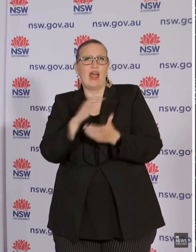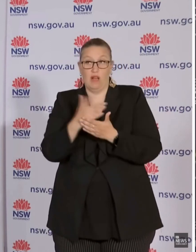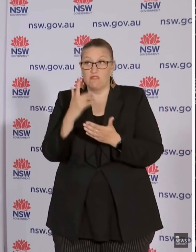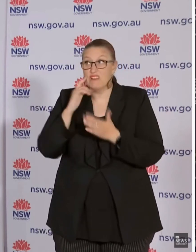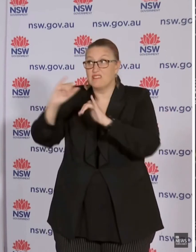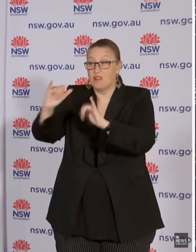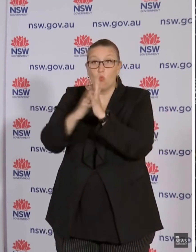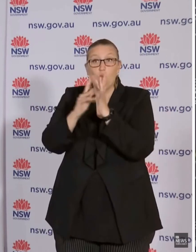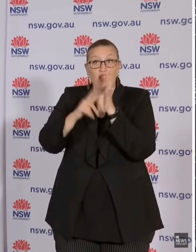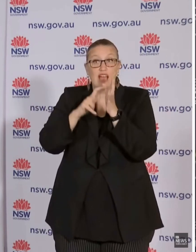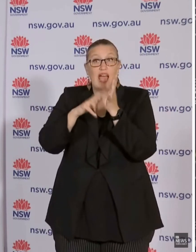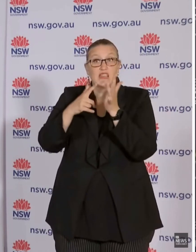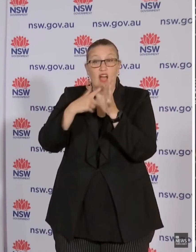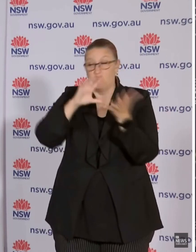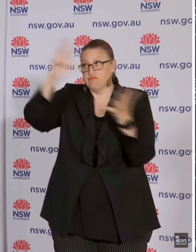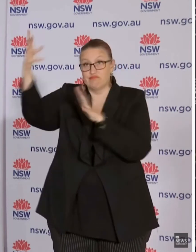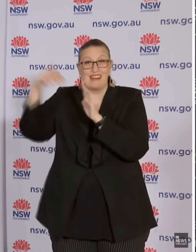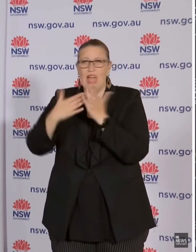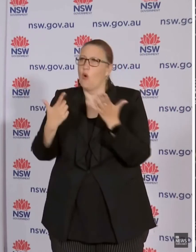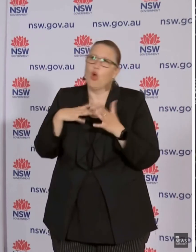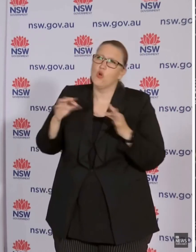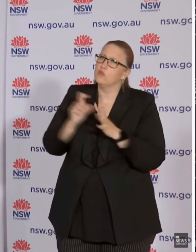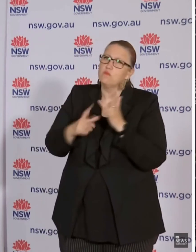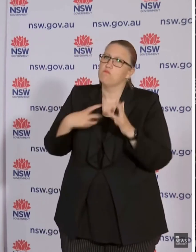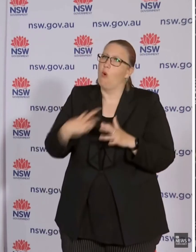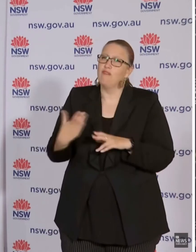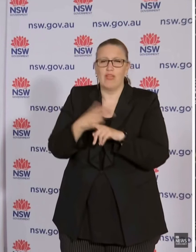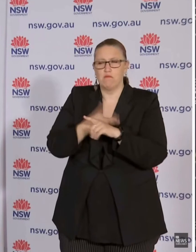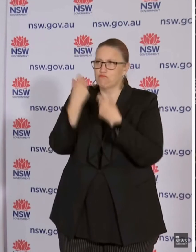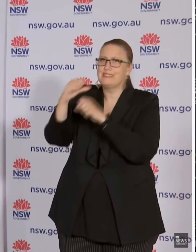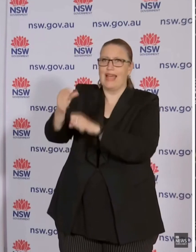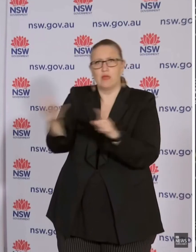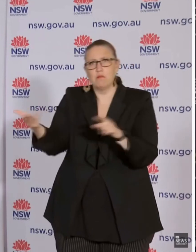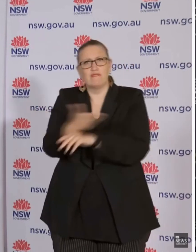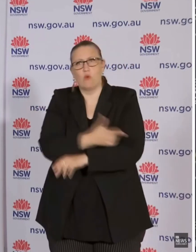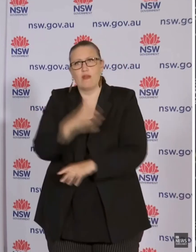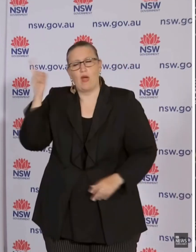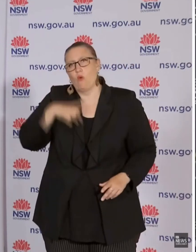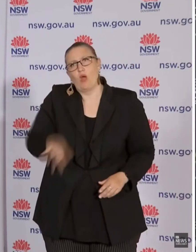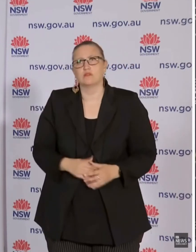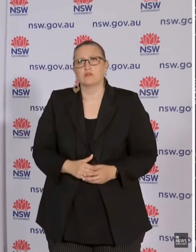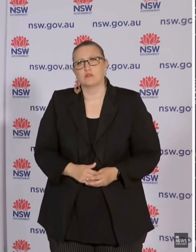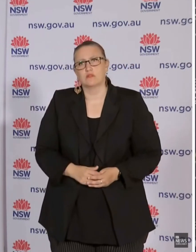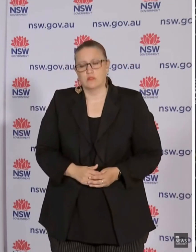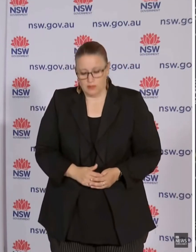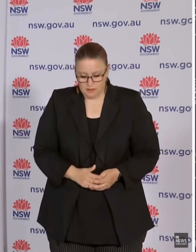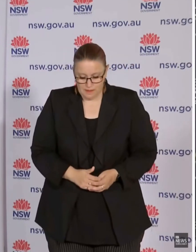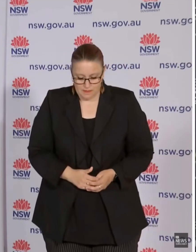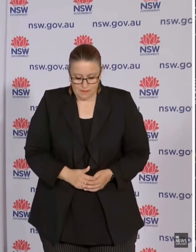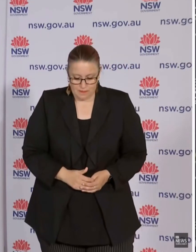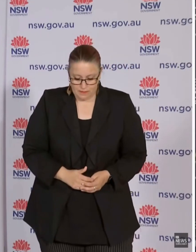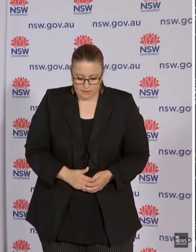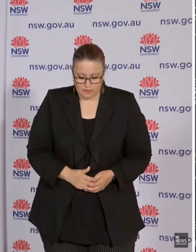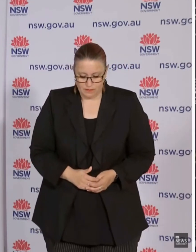it chaotic there now. So why wasn't more done before the current outbreak for places like Wilcannia? As I said, the issue across all